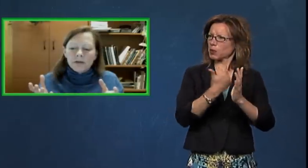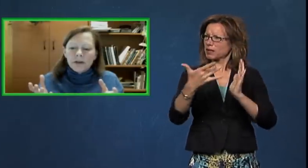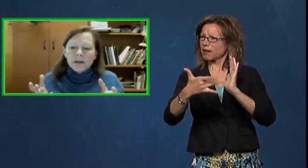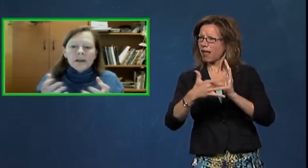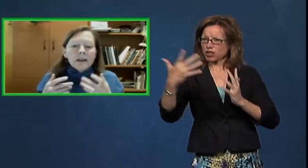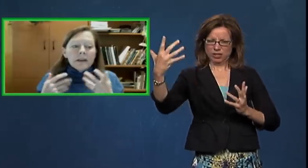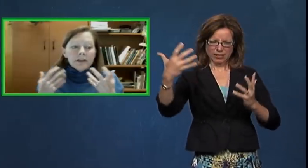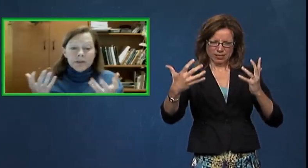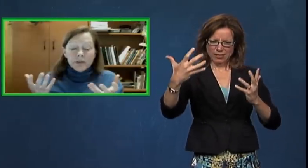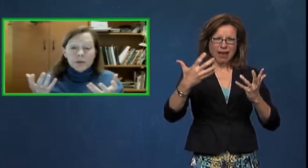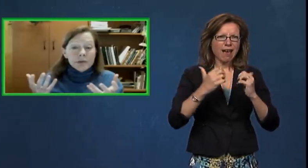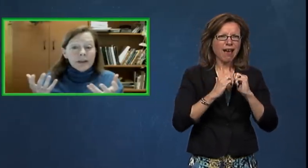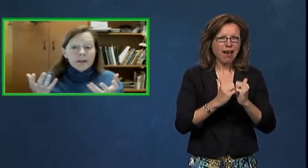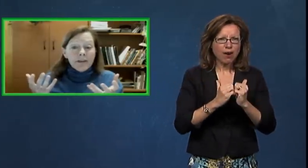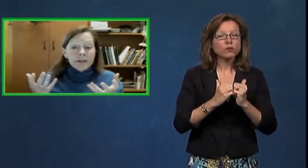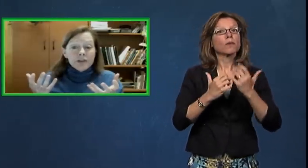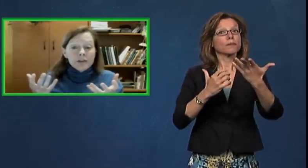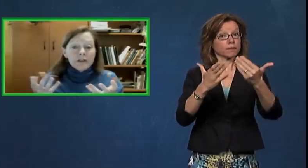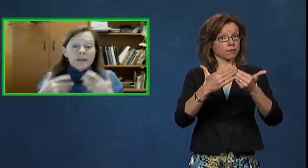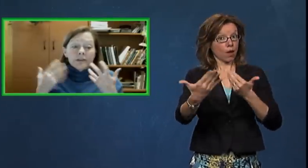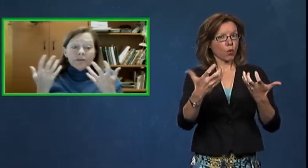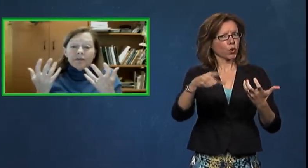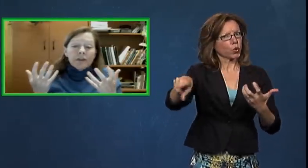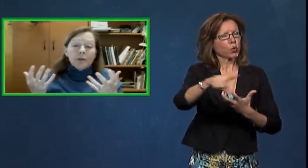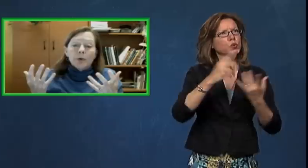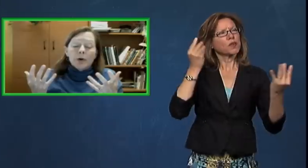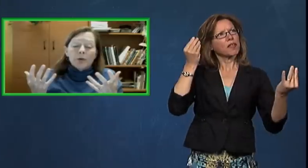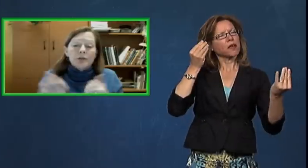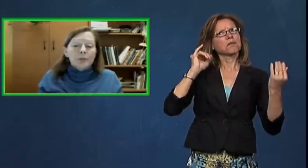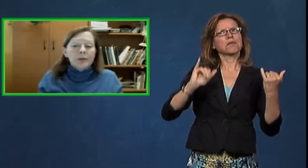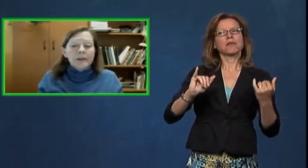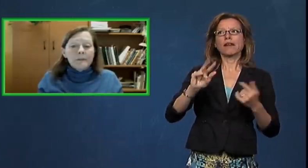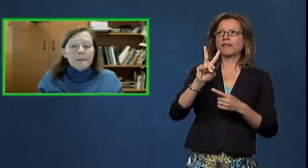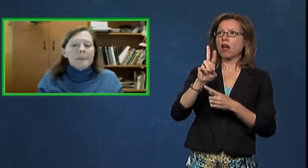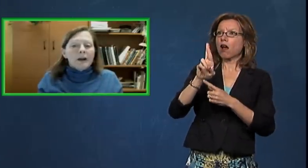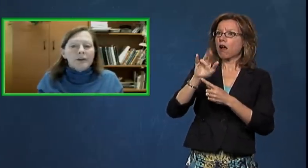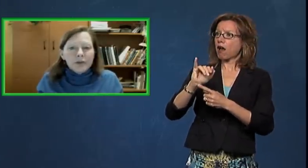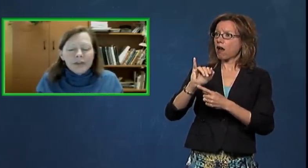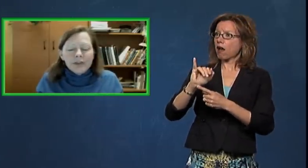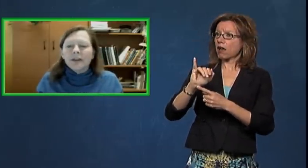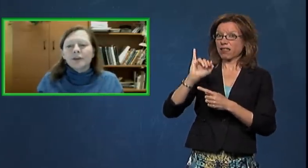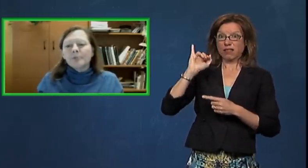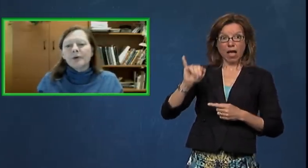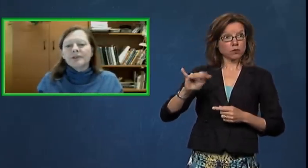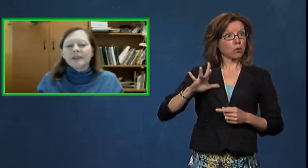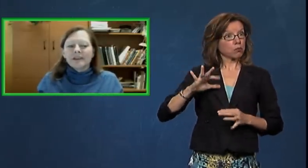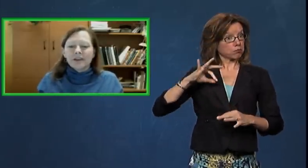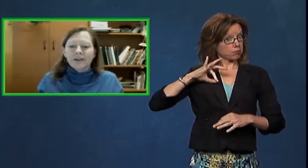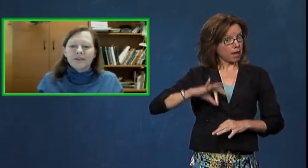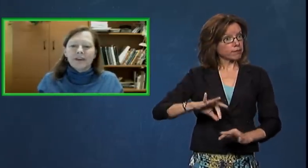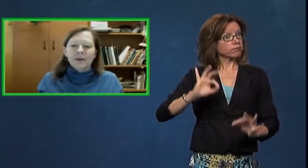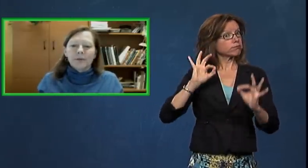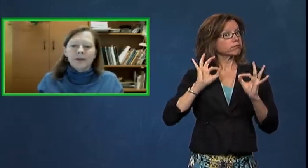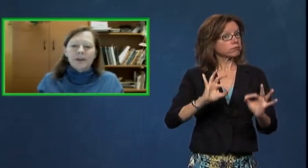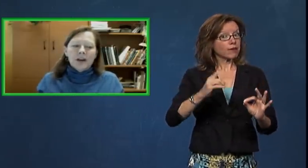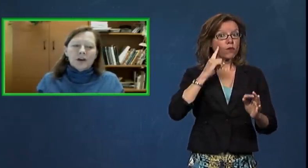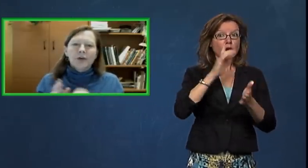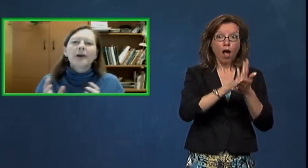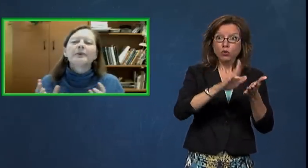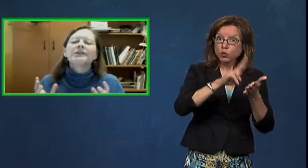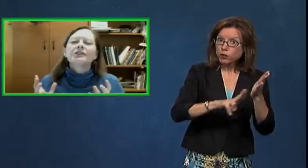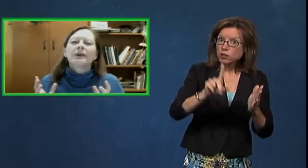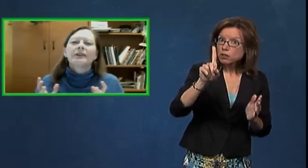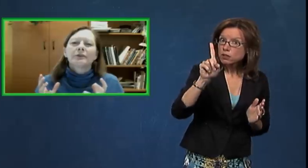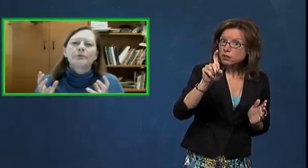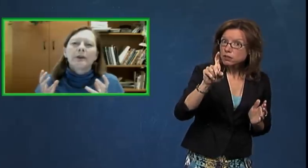about, is a new technology, is video remote interpreting a good thing in the post-secondary environment? Or